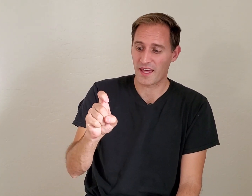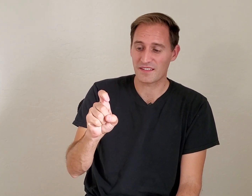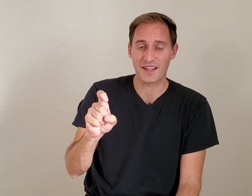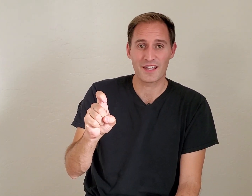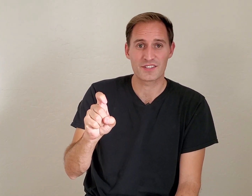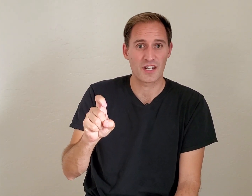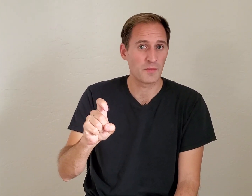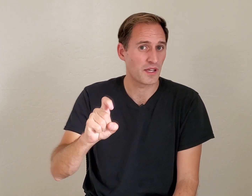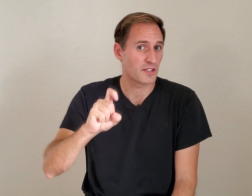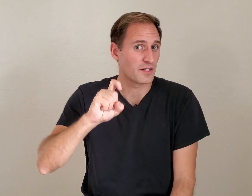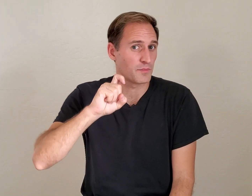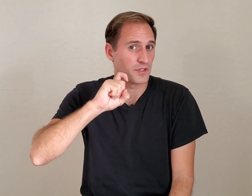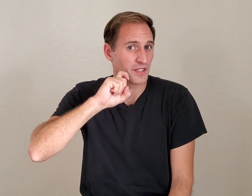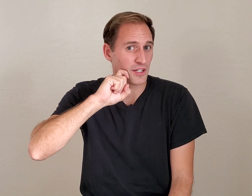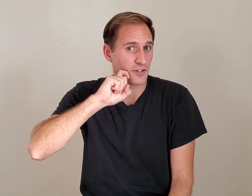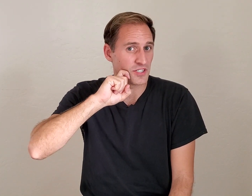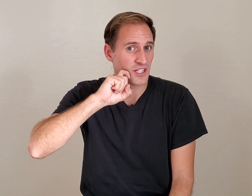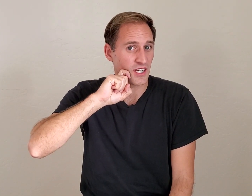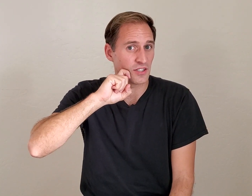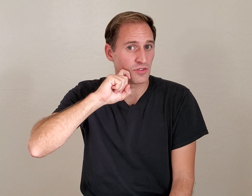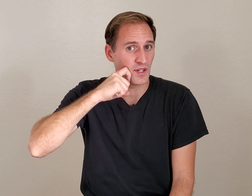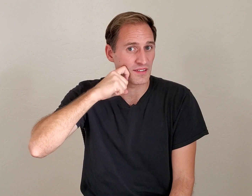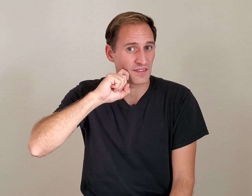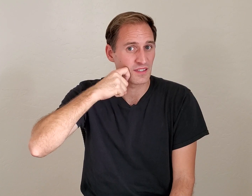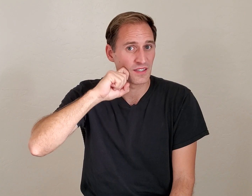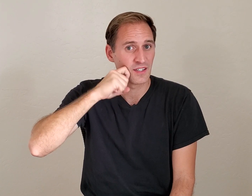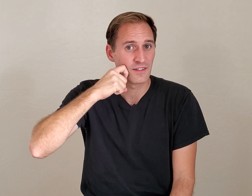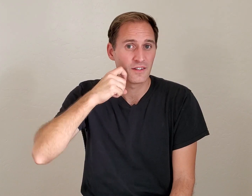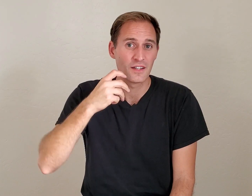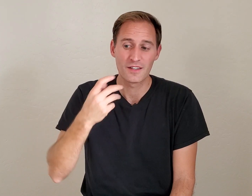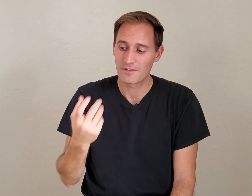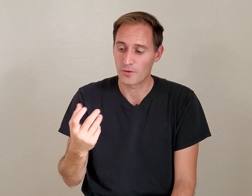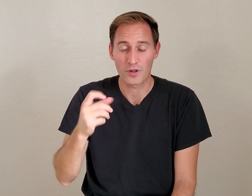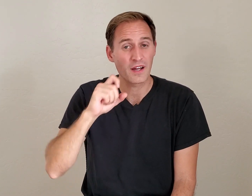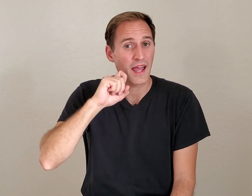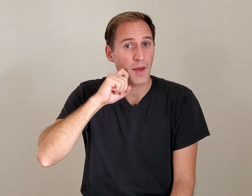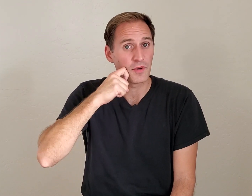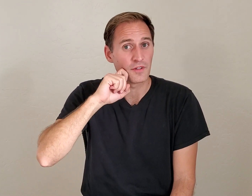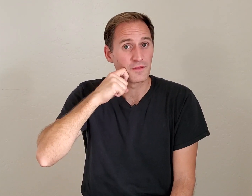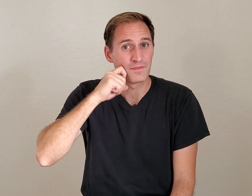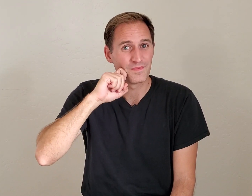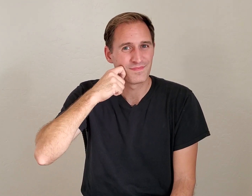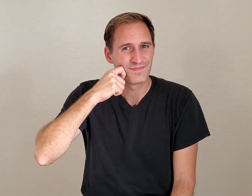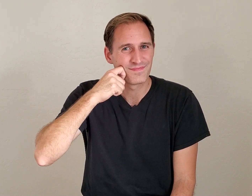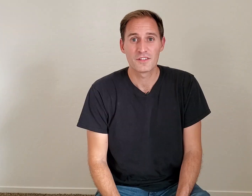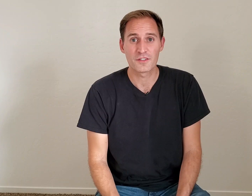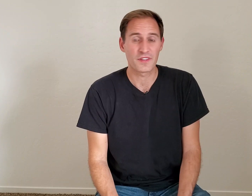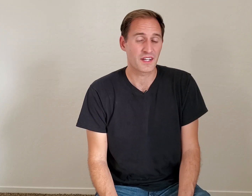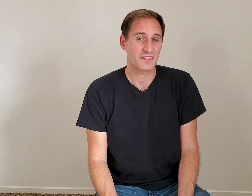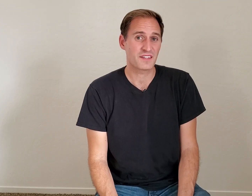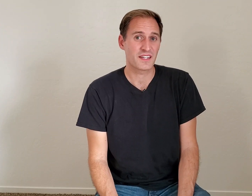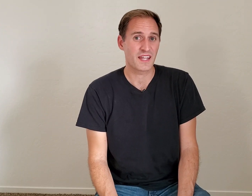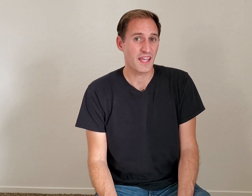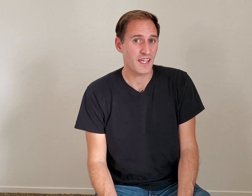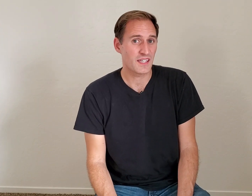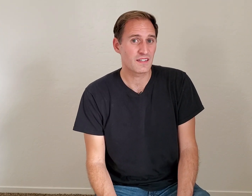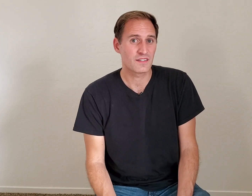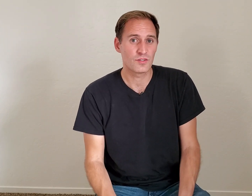X hand shape and you put it near your cheek and you twist. For apple. So the next sign, egg, you